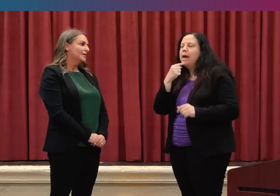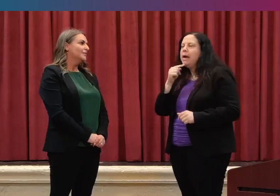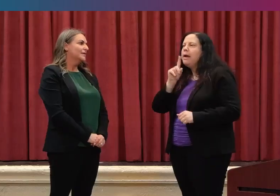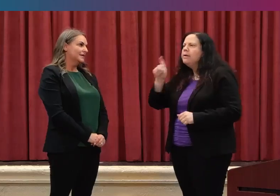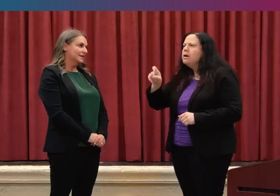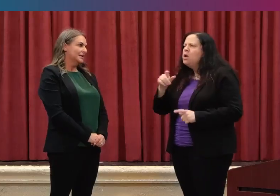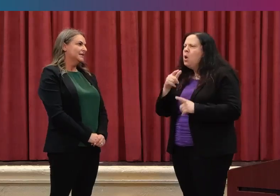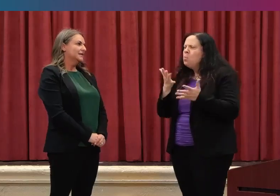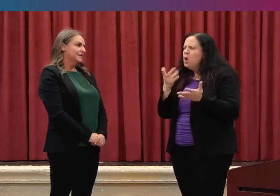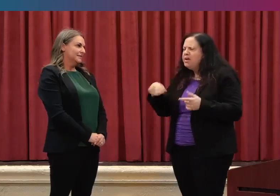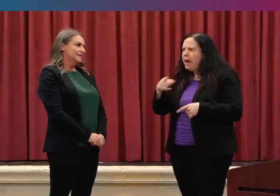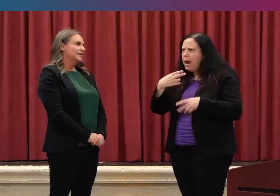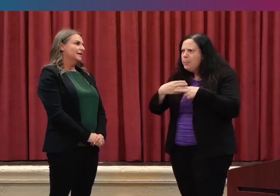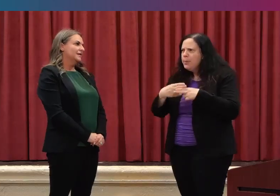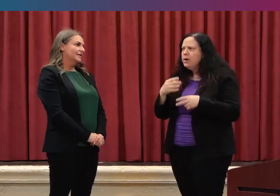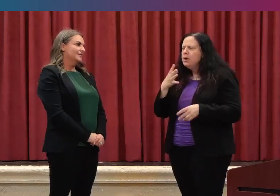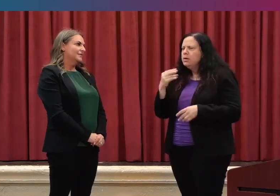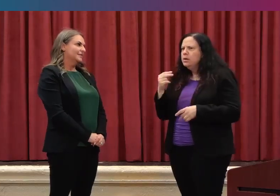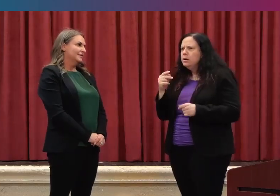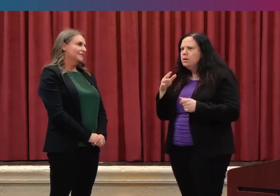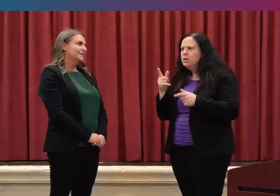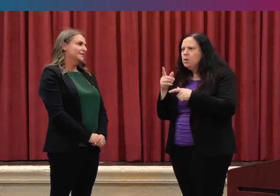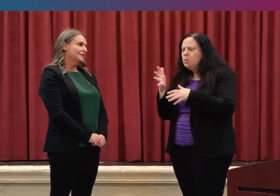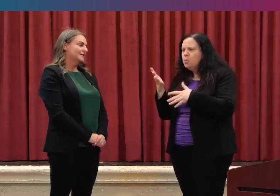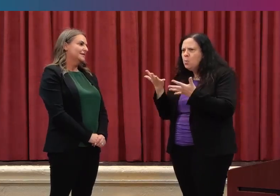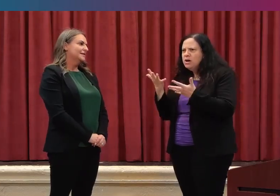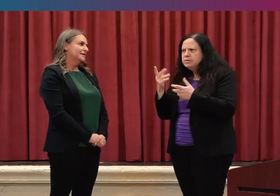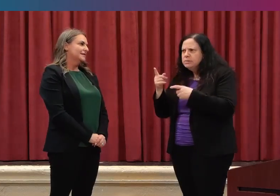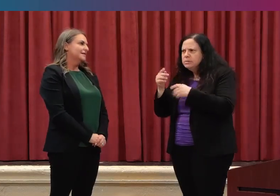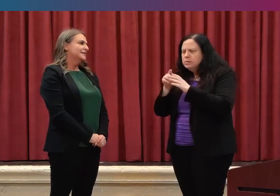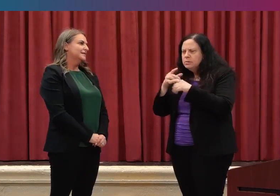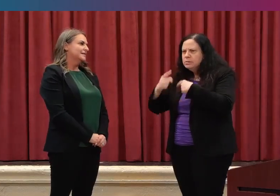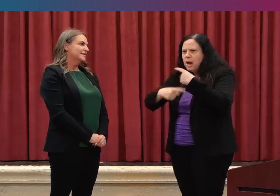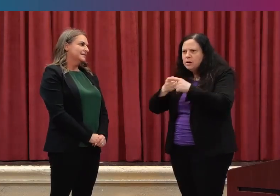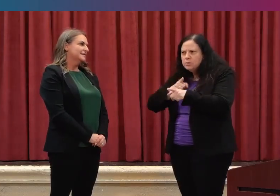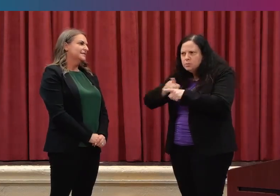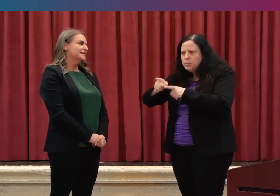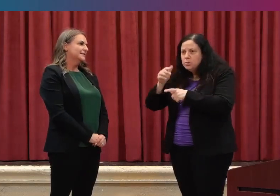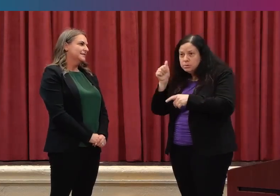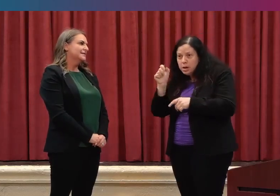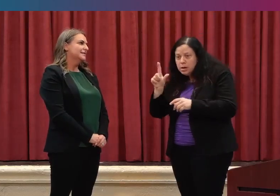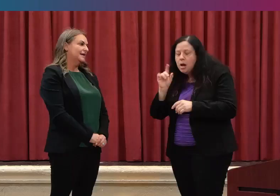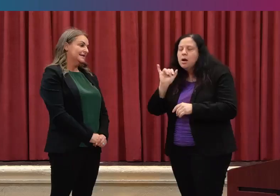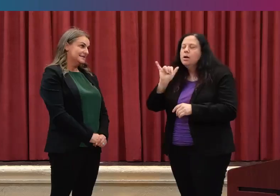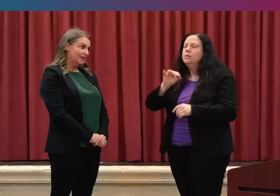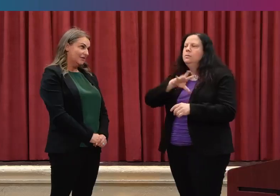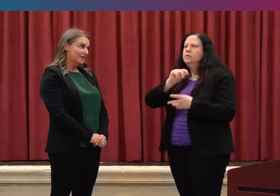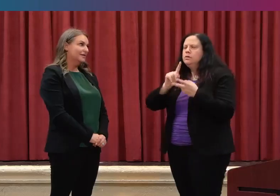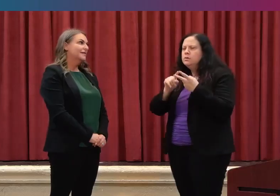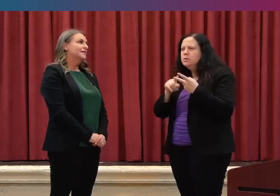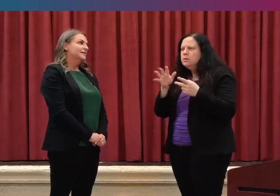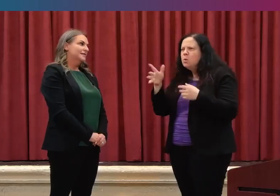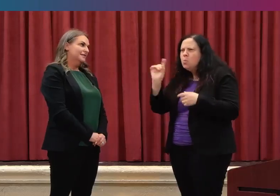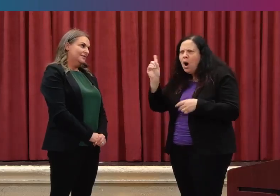explain, they'll tell you whether or not you need the name of the consumer, what type, what sign, style,